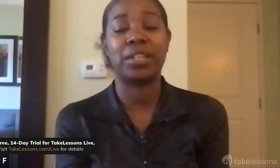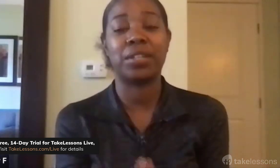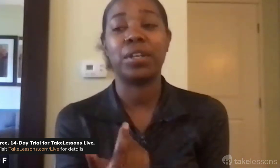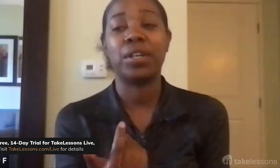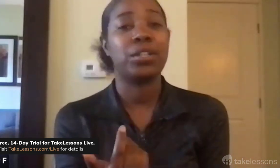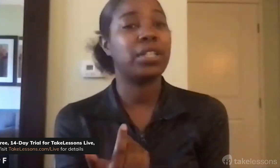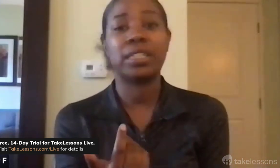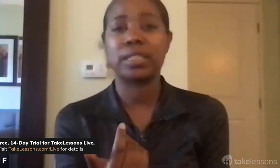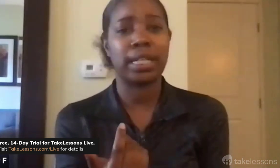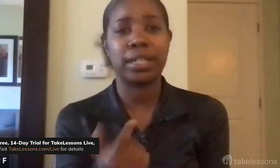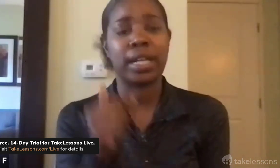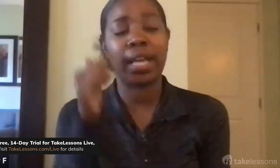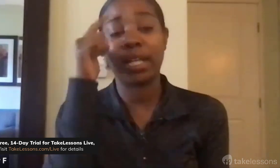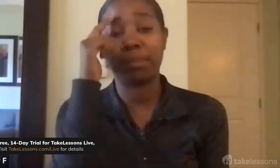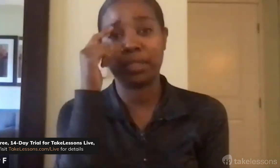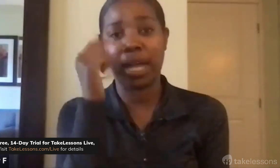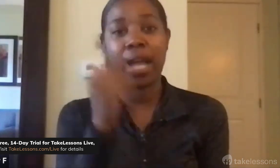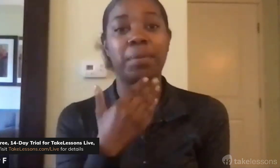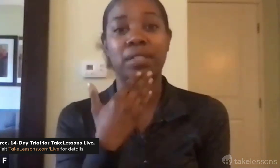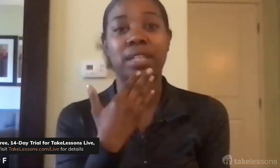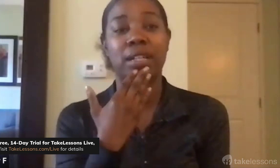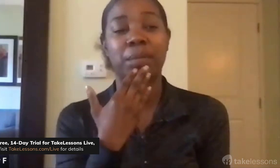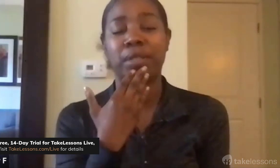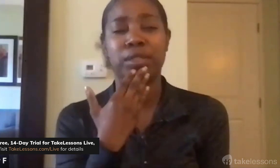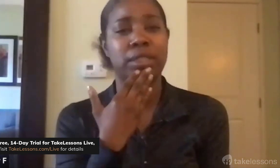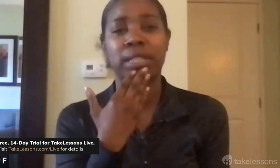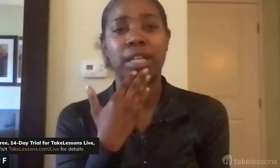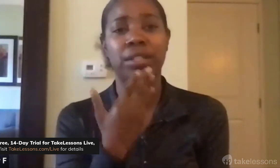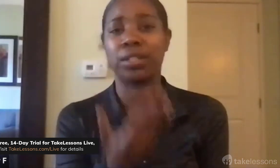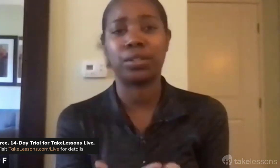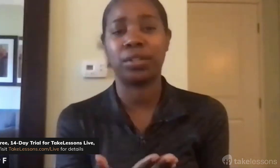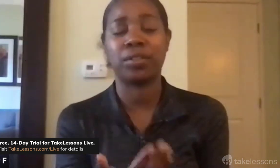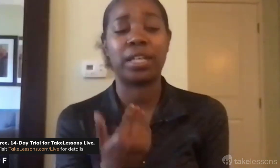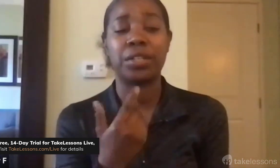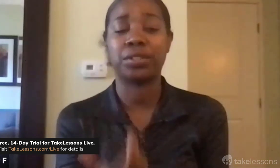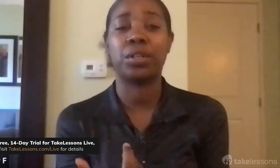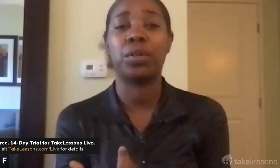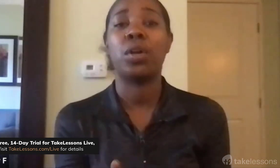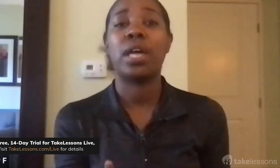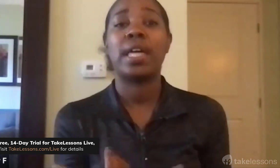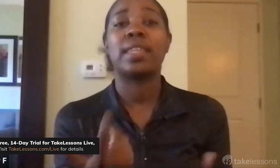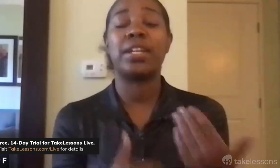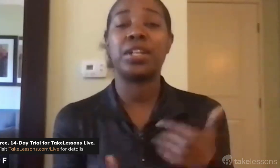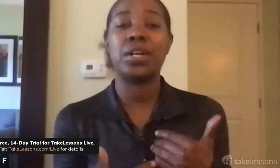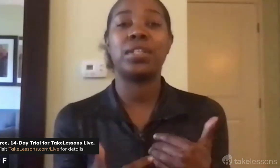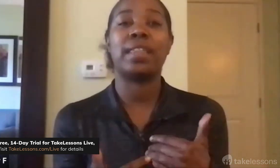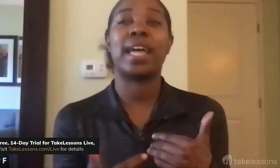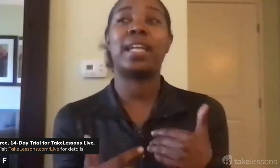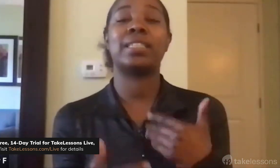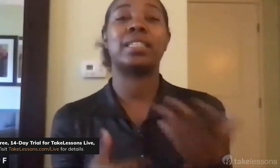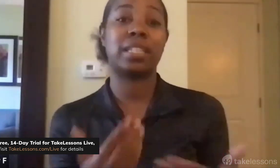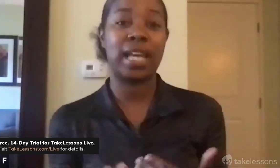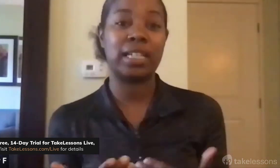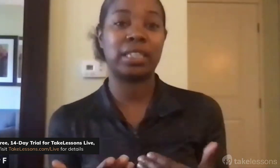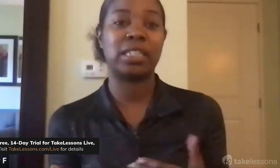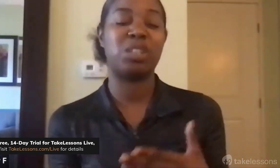you. You need to shake your head and put your eyebrows down and make sure you say, no, thank you. So they know that that is a negation and it